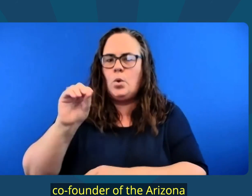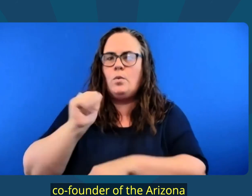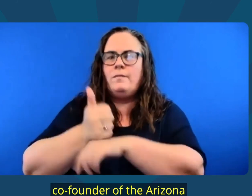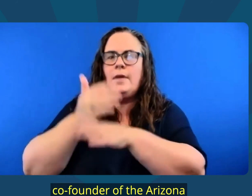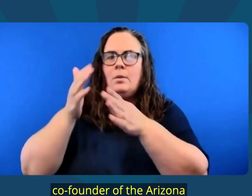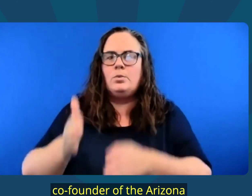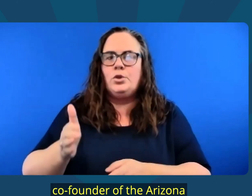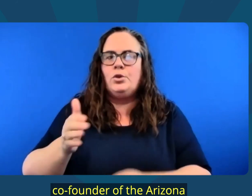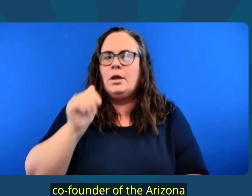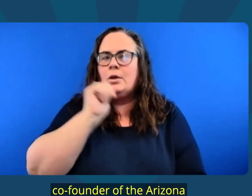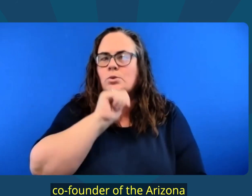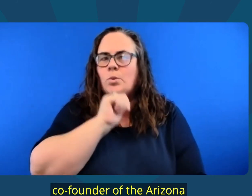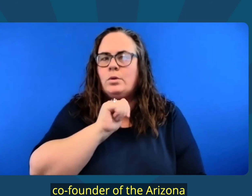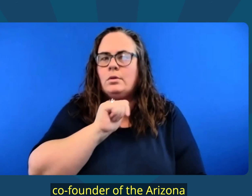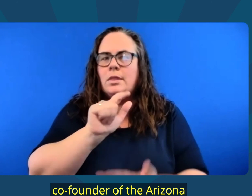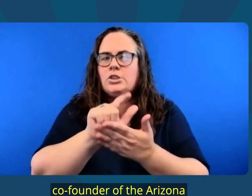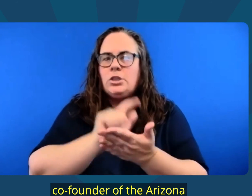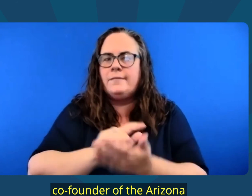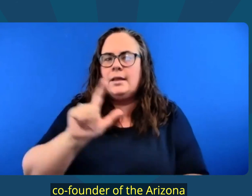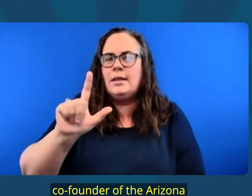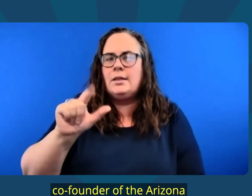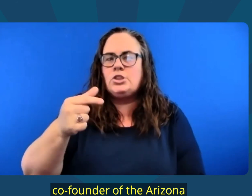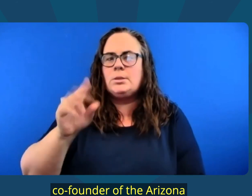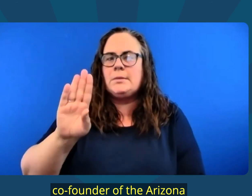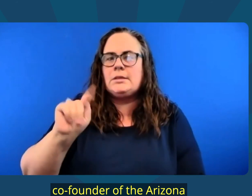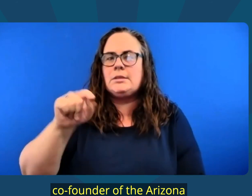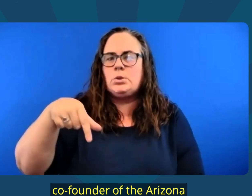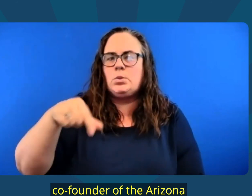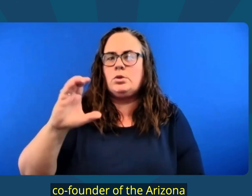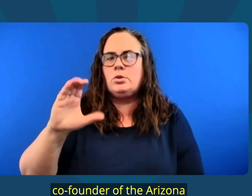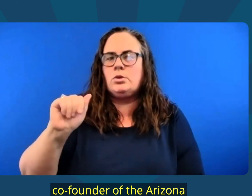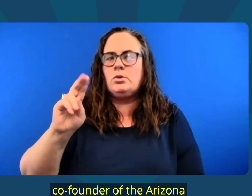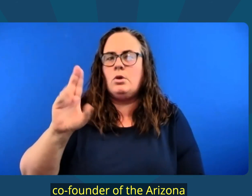co-founder of the Arizona Legislative LGBTQ Caucus,